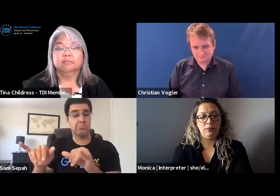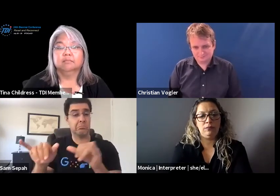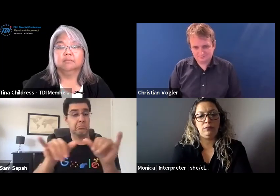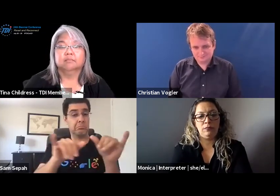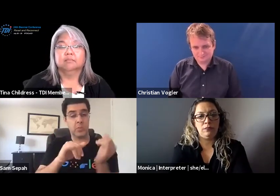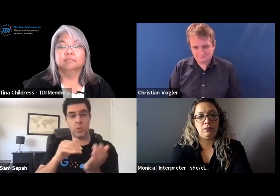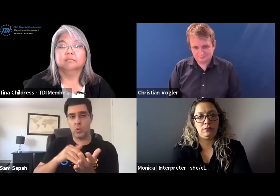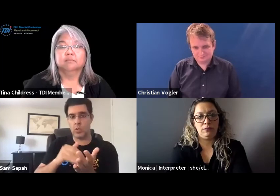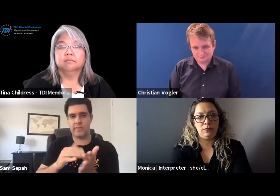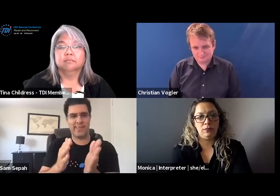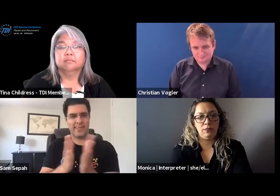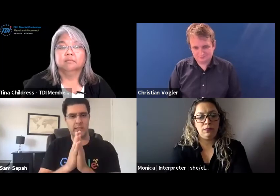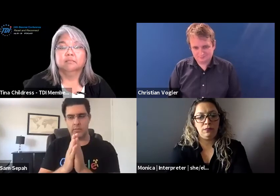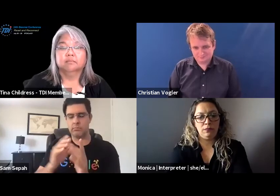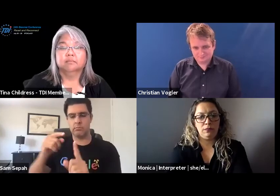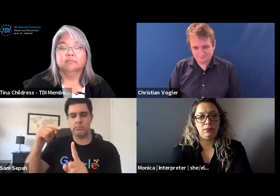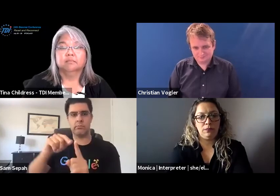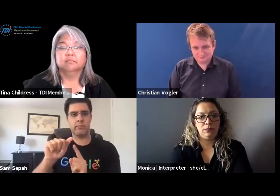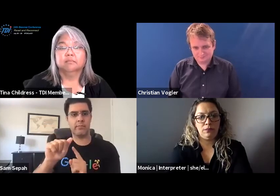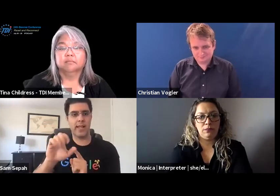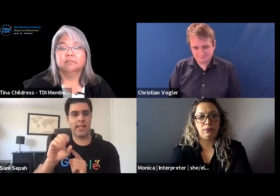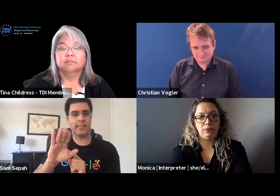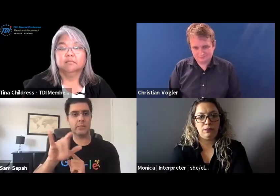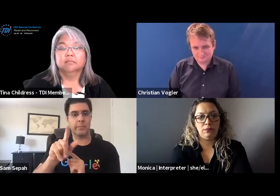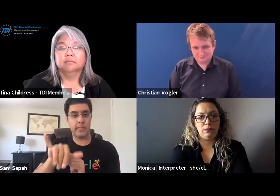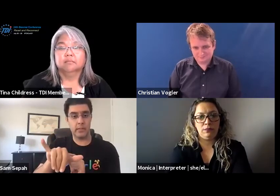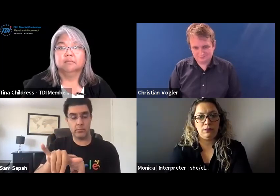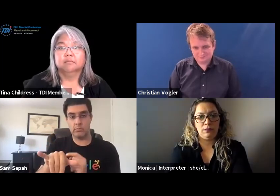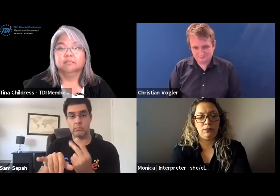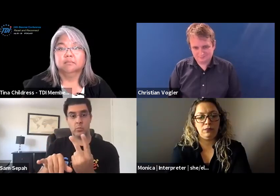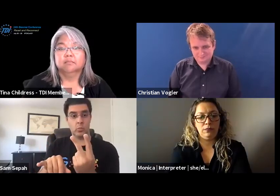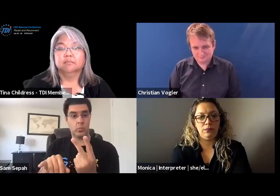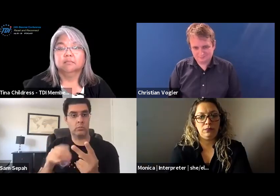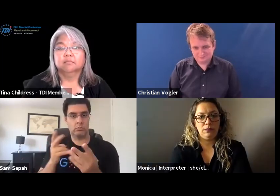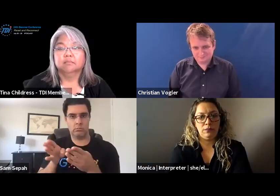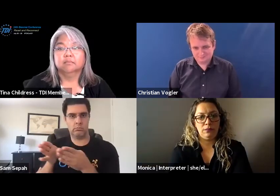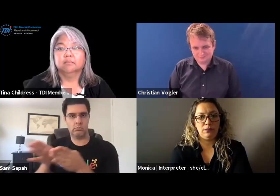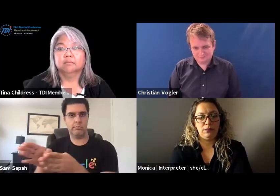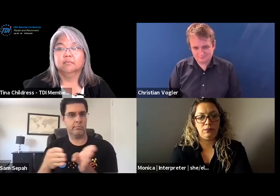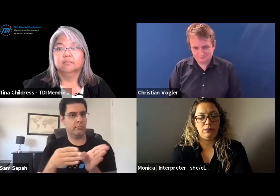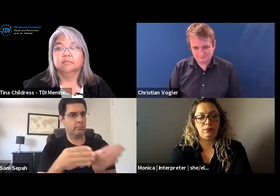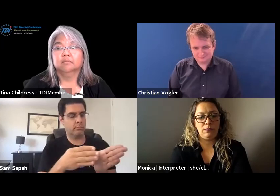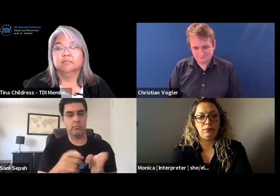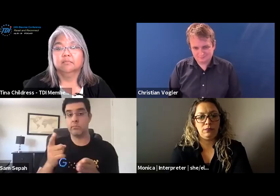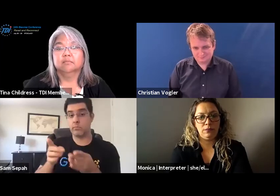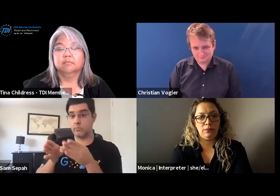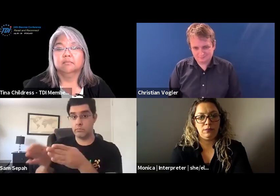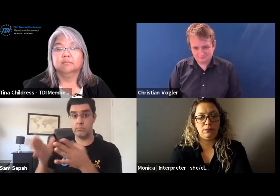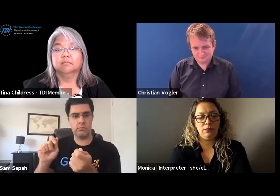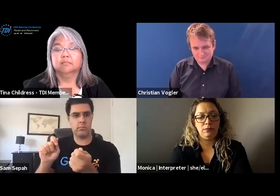product design, are pretty similar. Often we ask, accessibility is one of two paths.